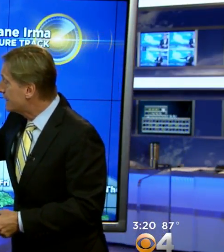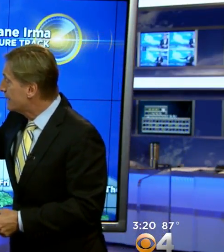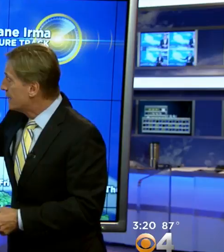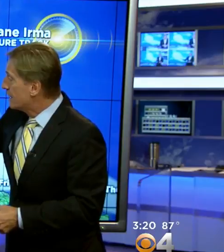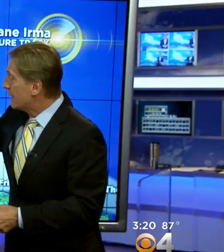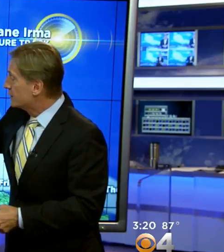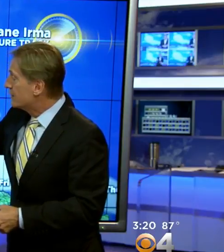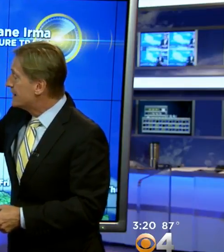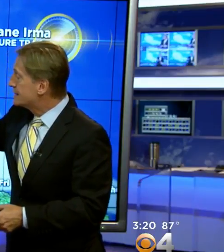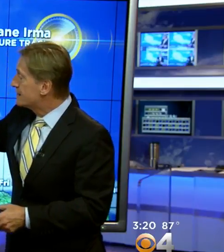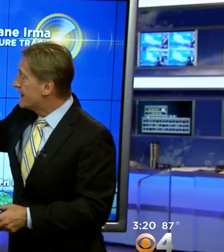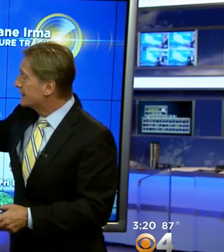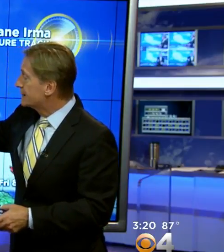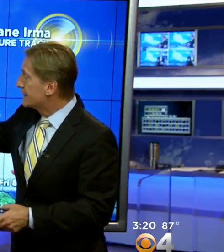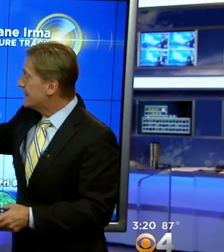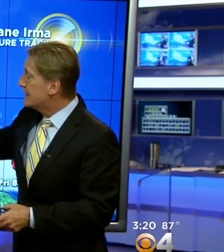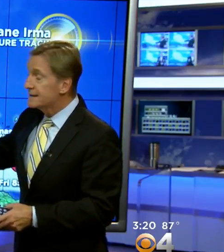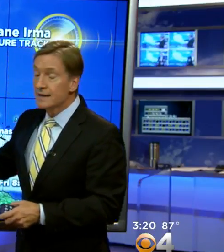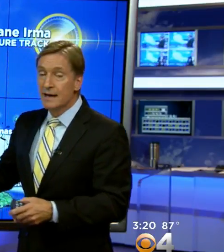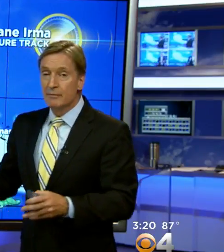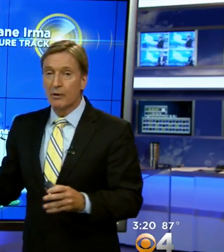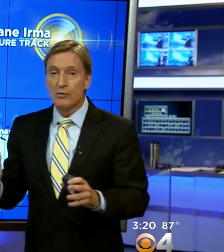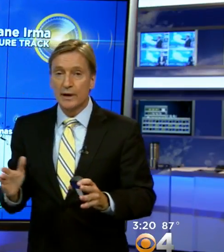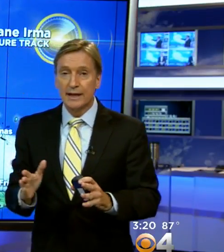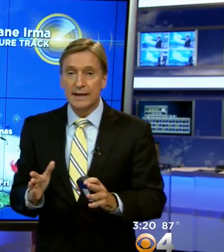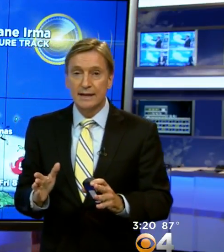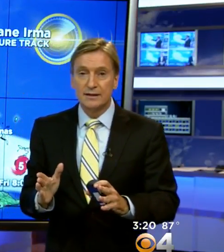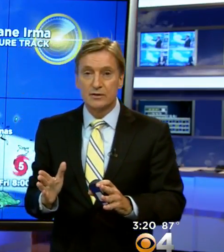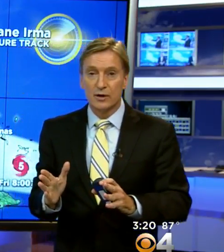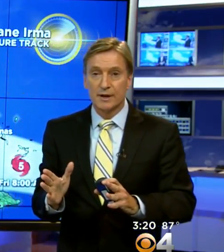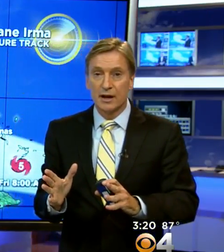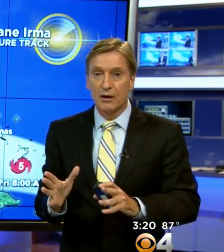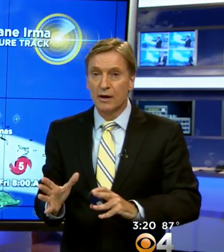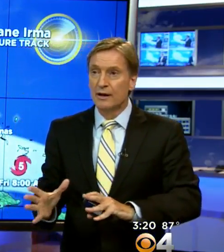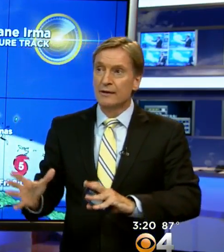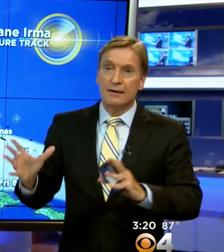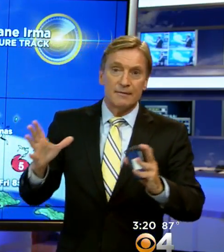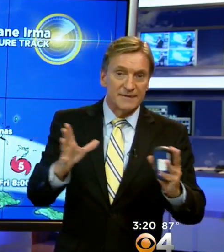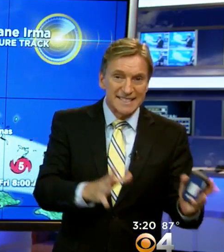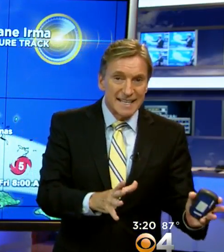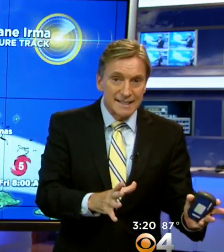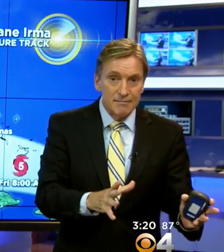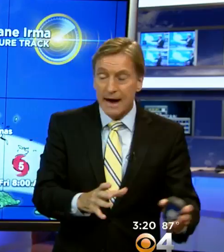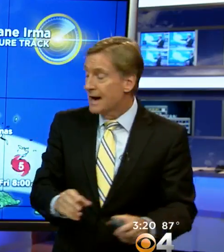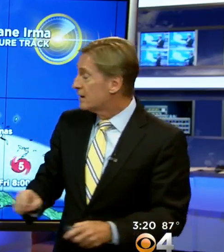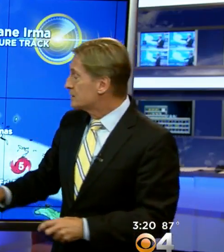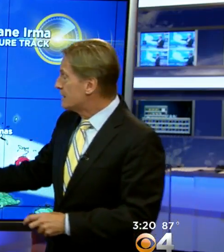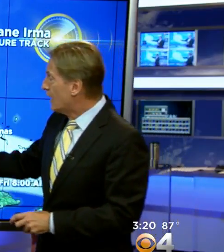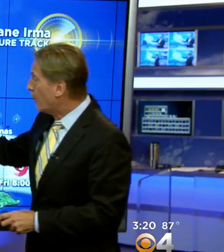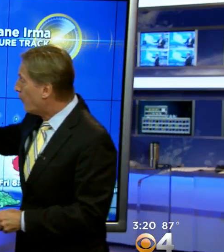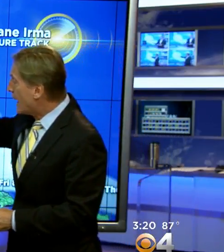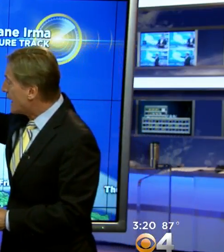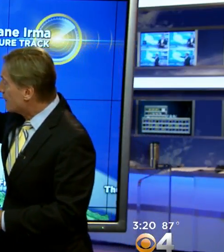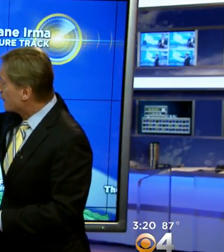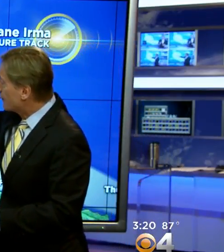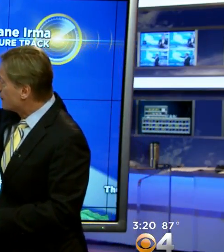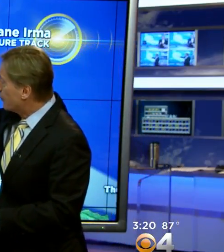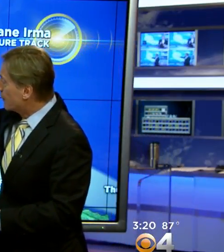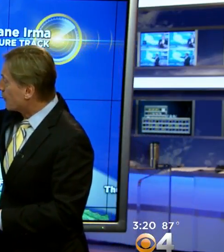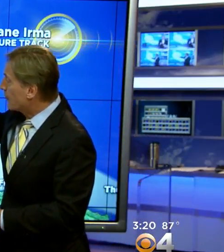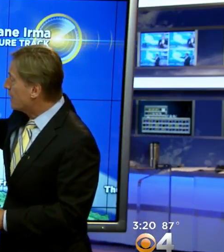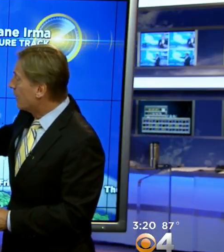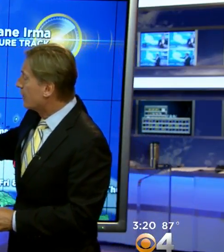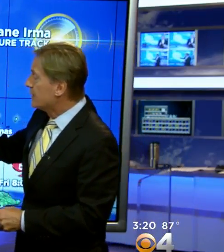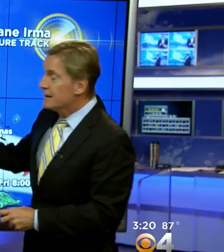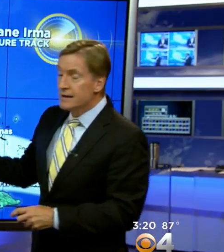of 80, tremendous impact in the Keys, but we really need the storm to go 60 miles away from the